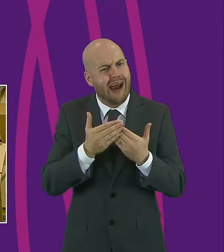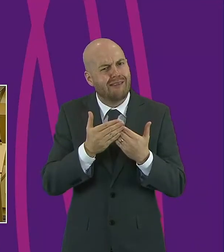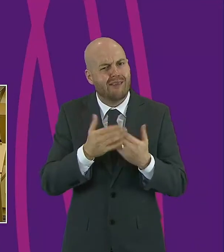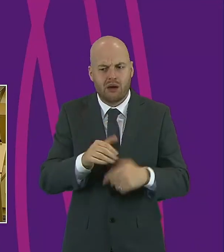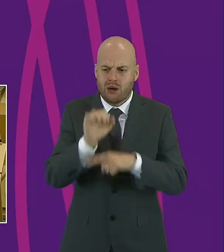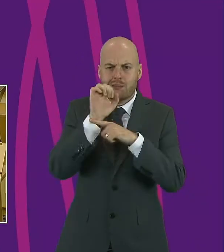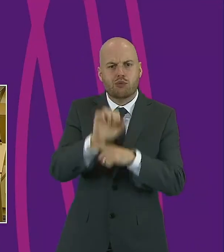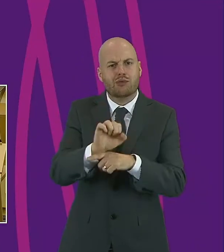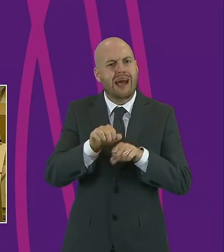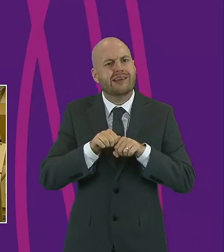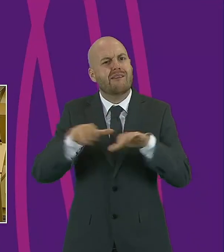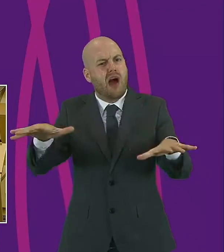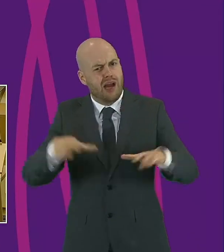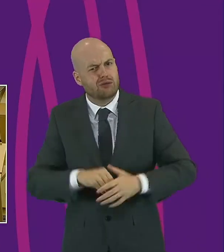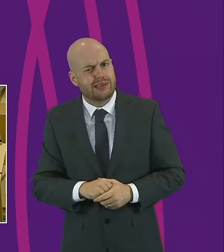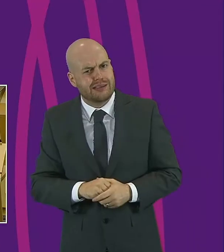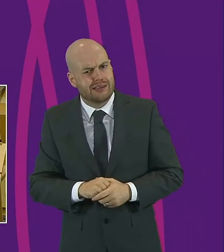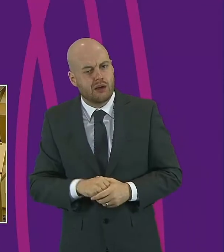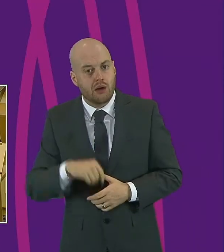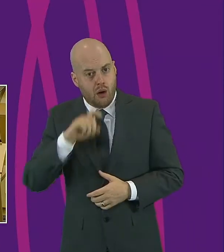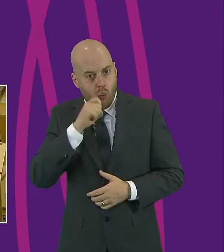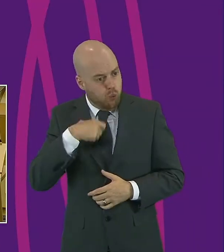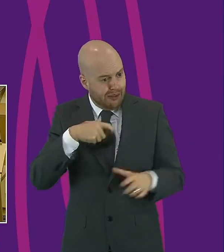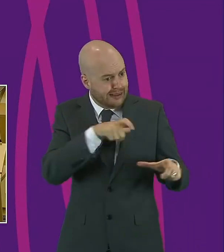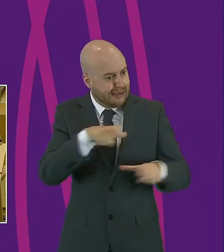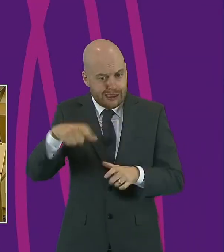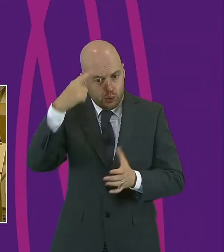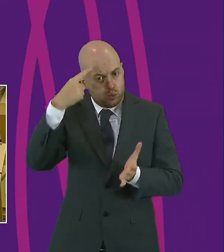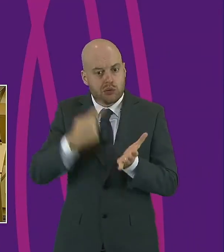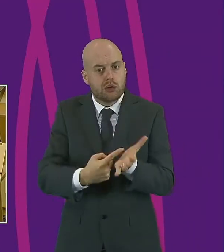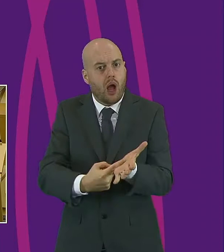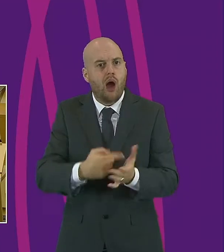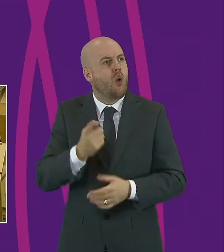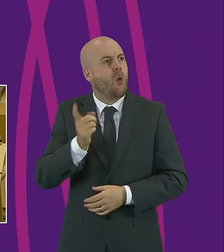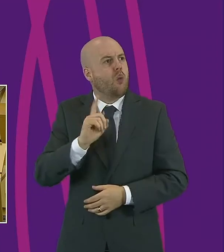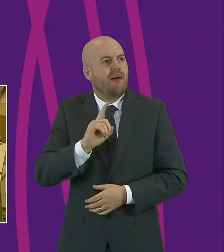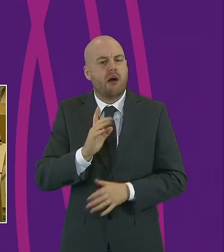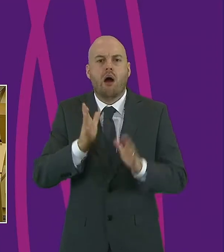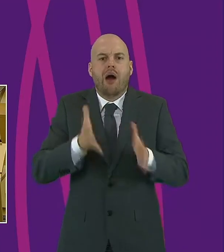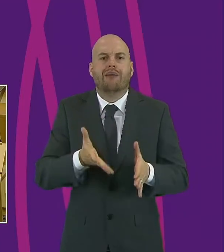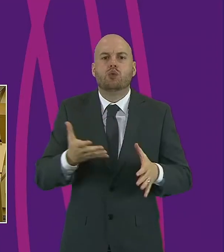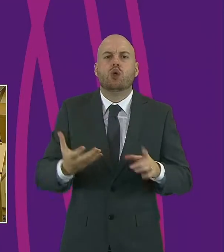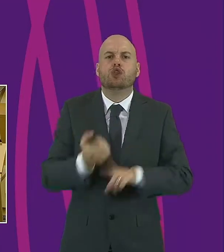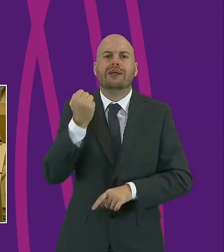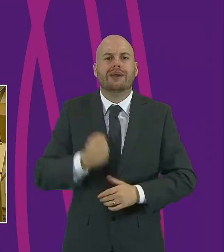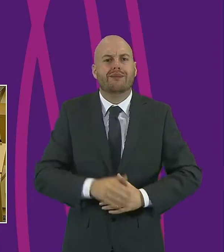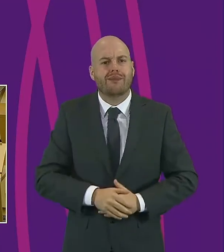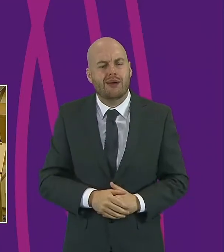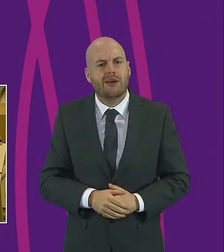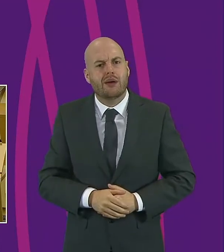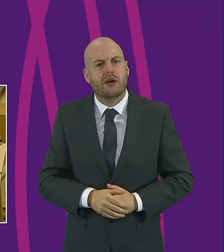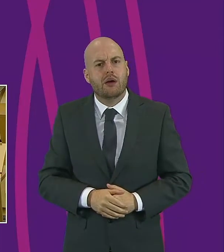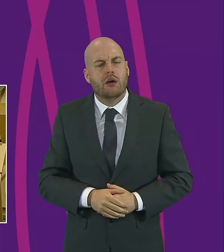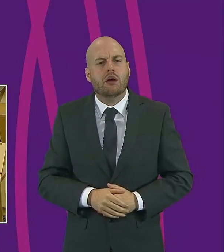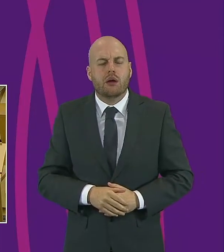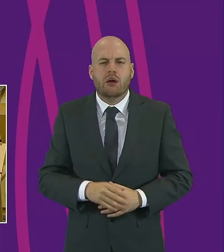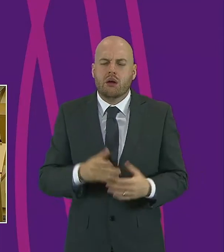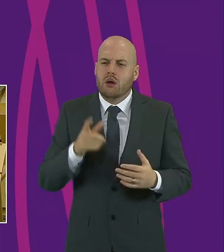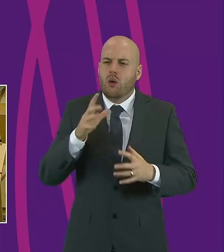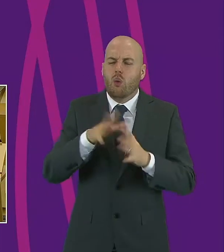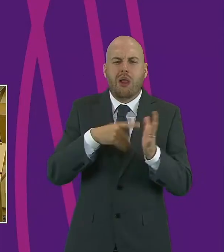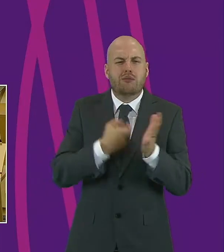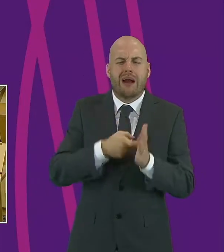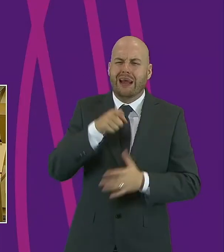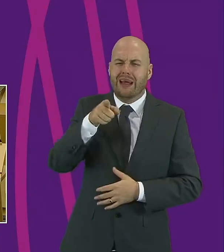virus, and I'll take whatever decisions are necessary to achieve that. He's also, I think, perhaps not been